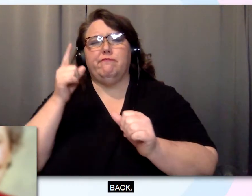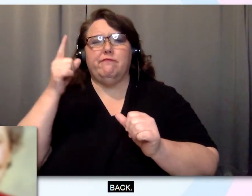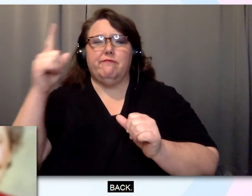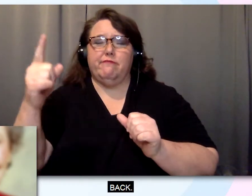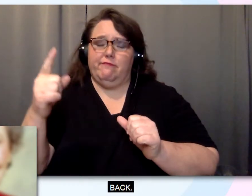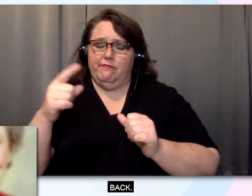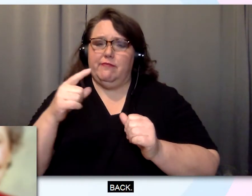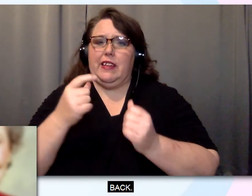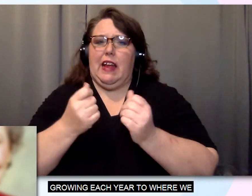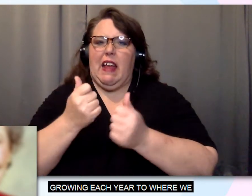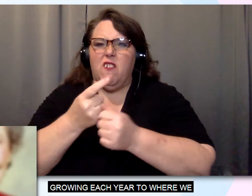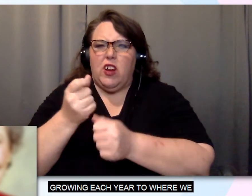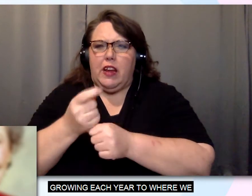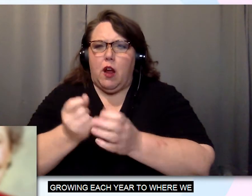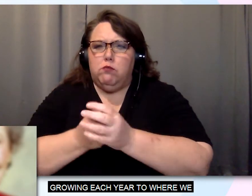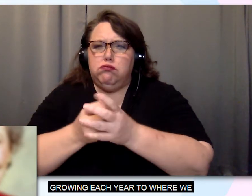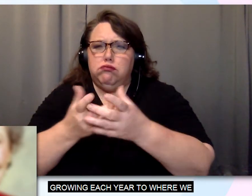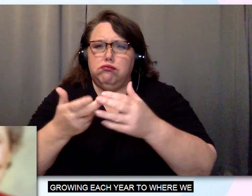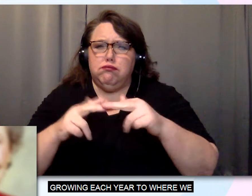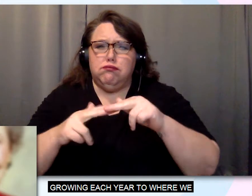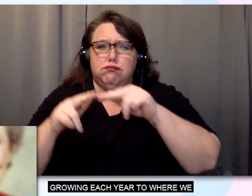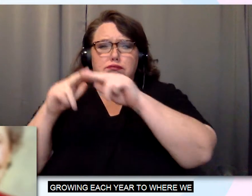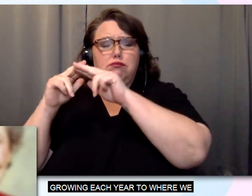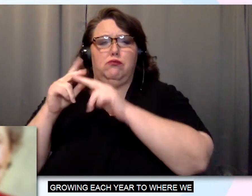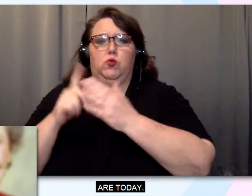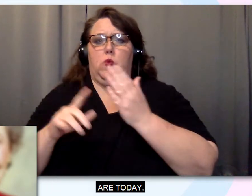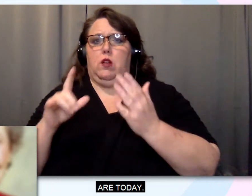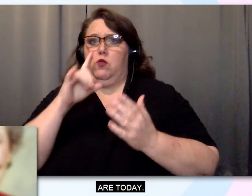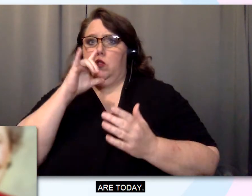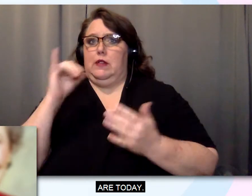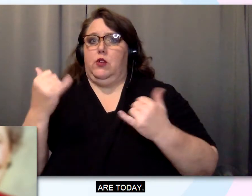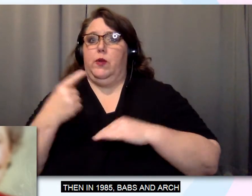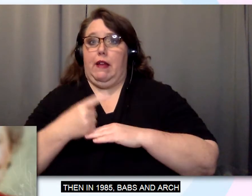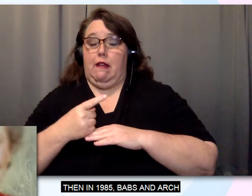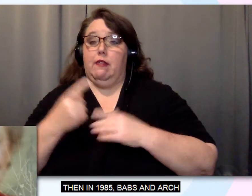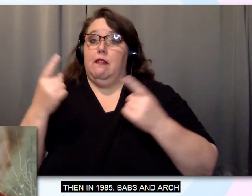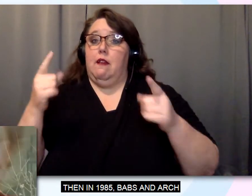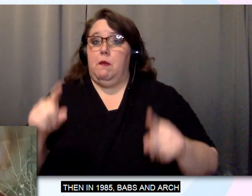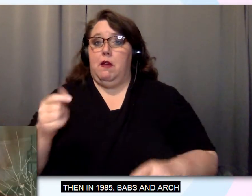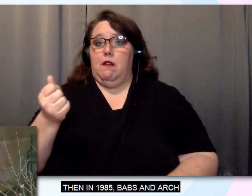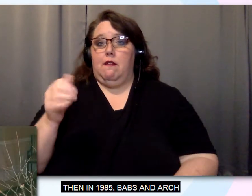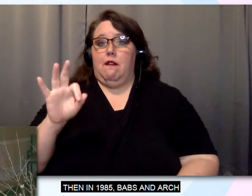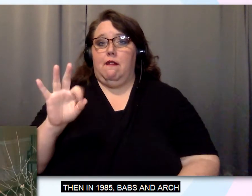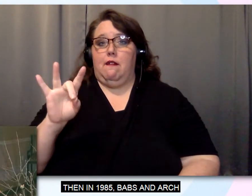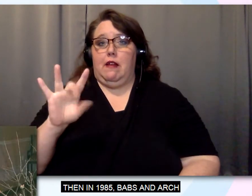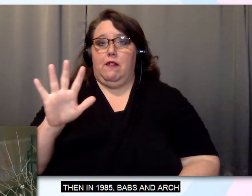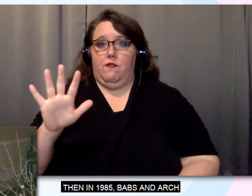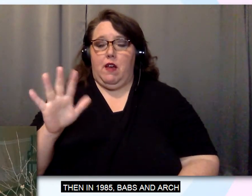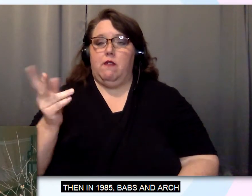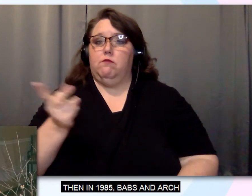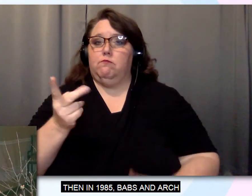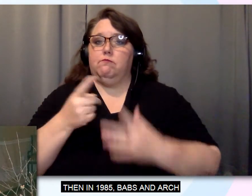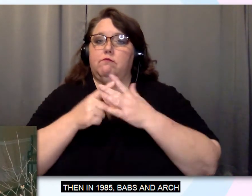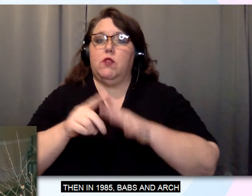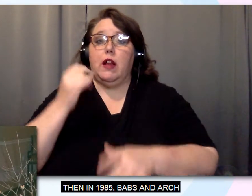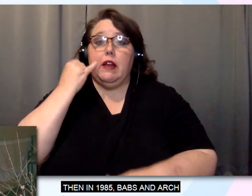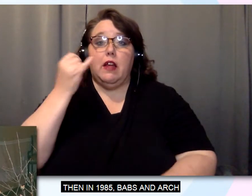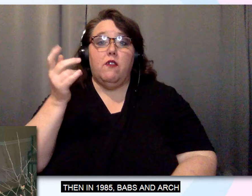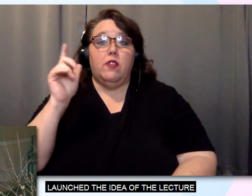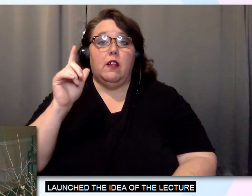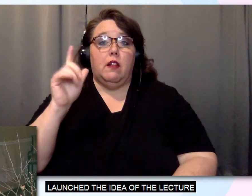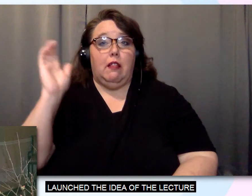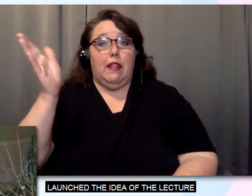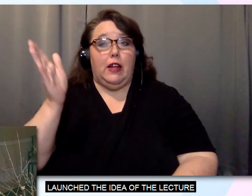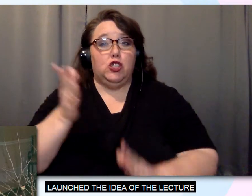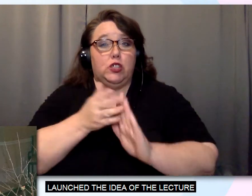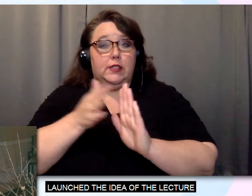back, growing each year to where we are today. Then in 1985, Babs and Arch launched